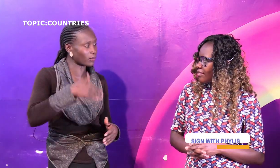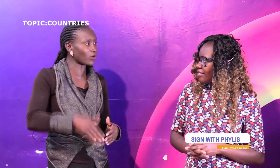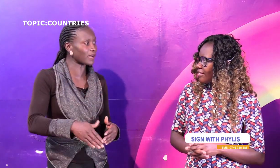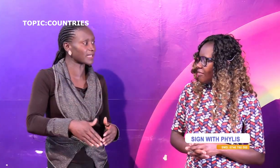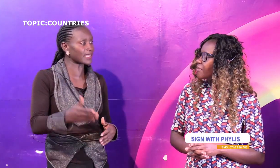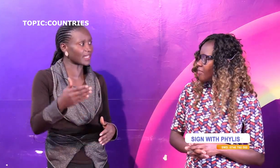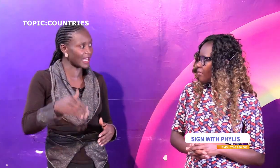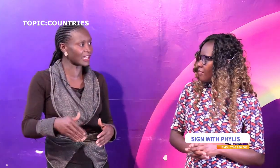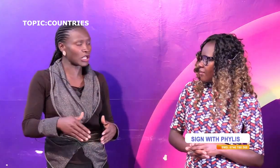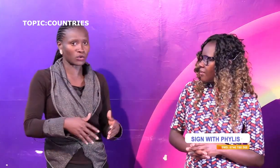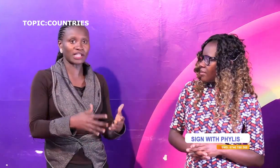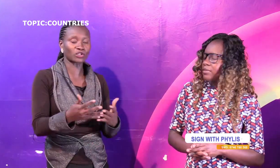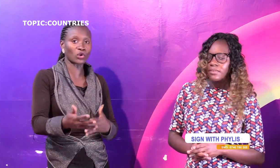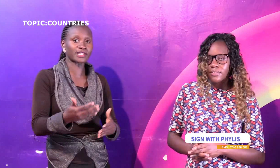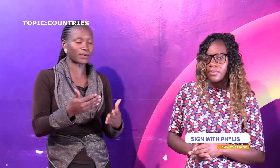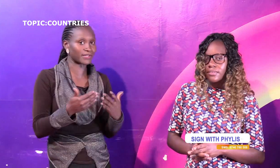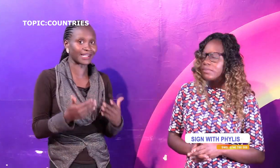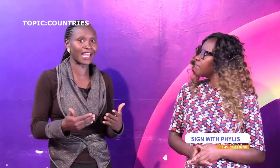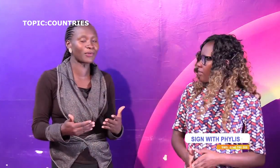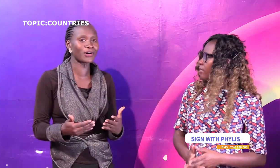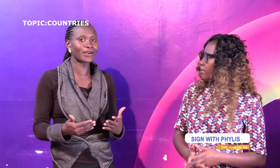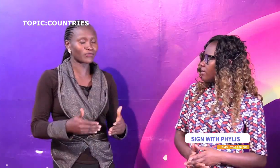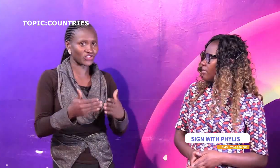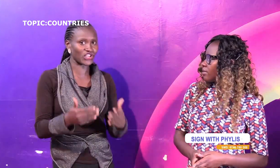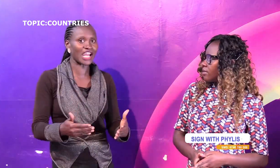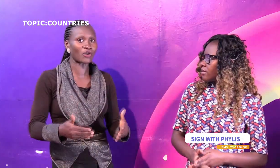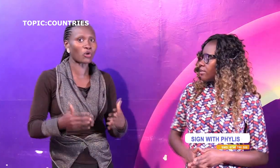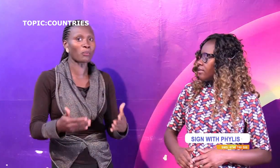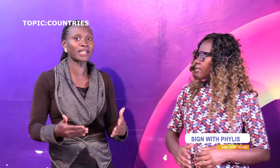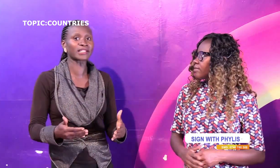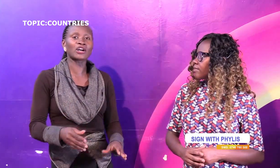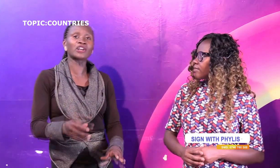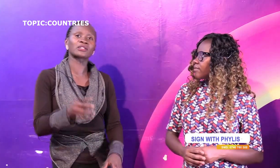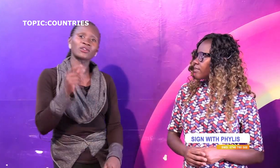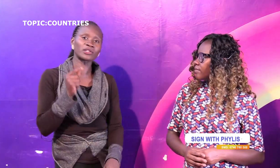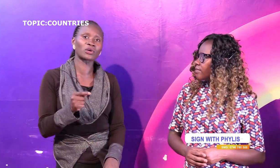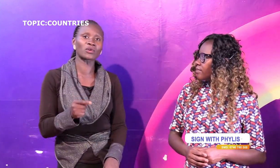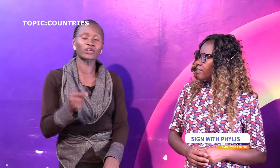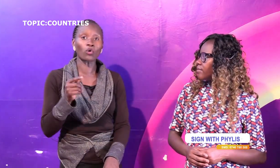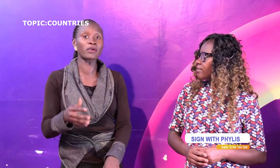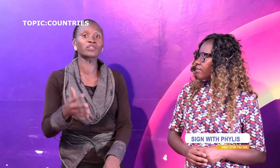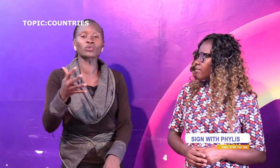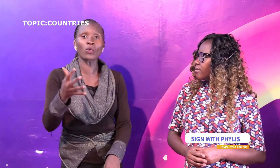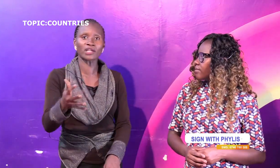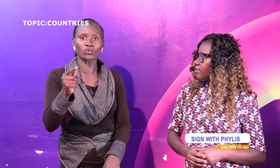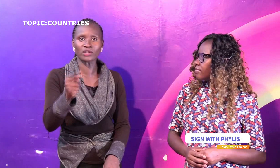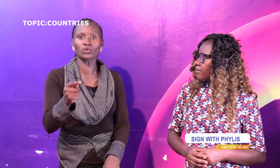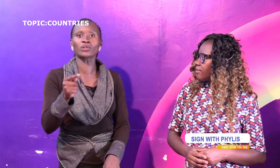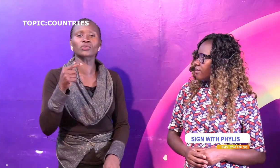and then you just go subscribe, share, comment, and also you can comment on what you want you also to know more